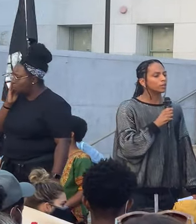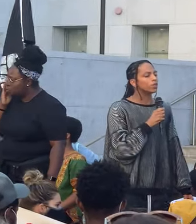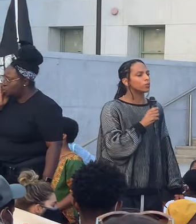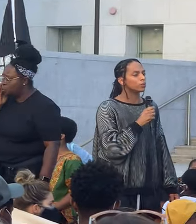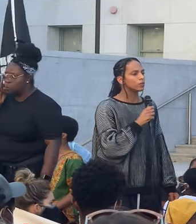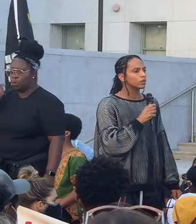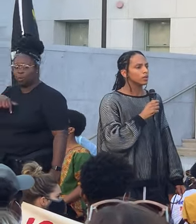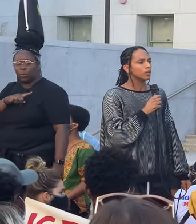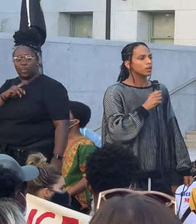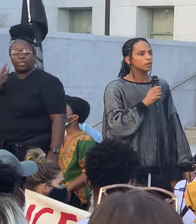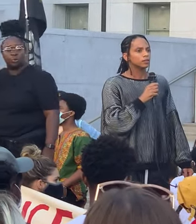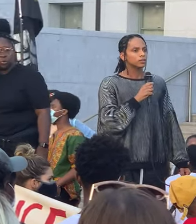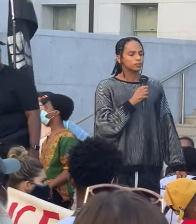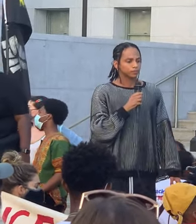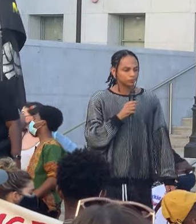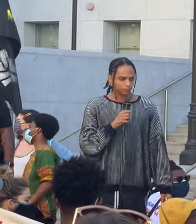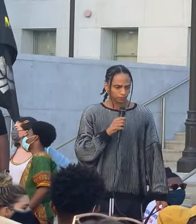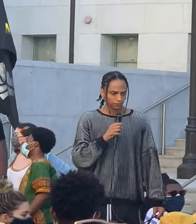we knew.